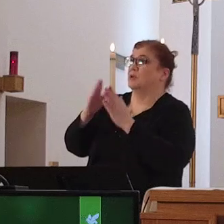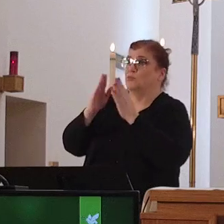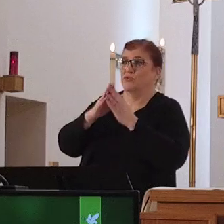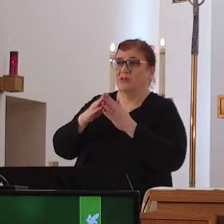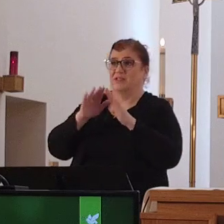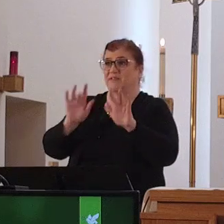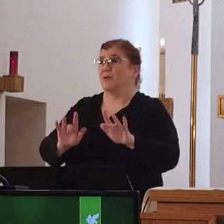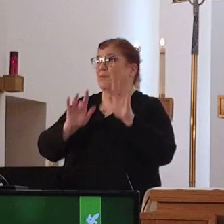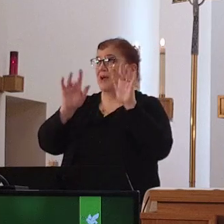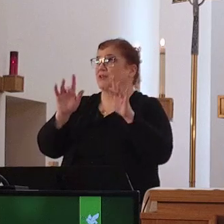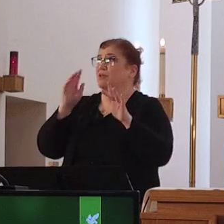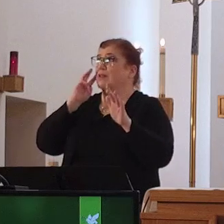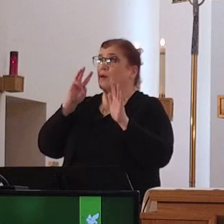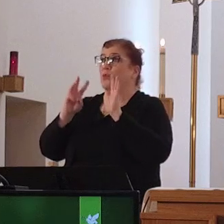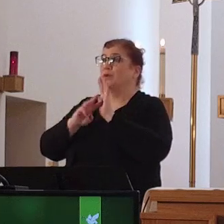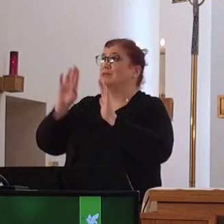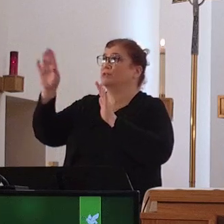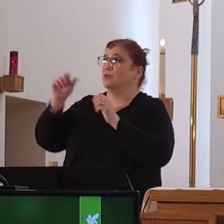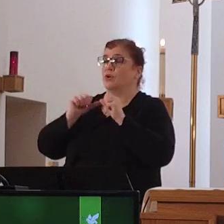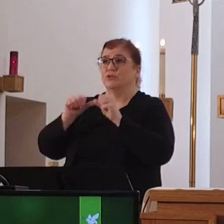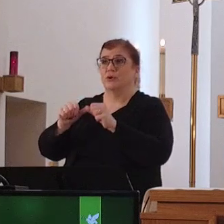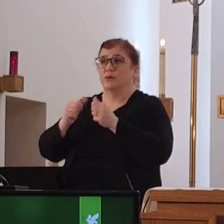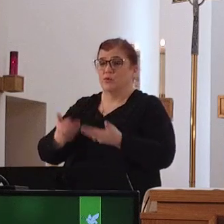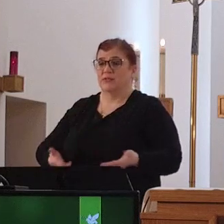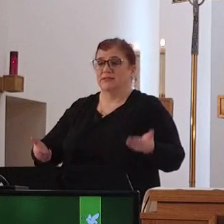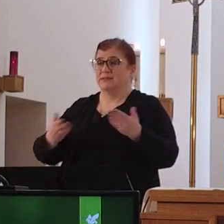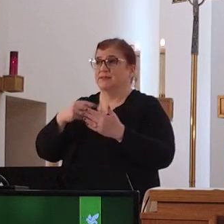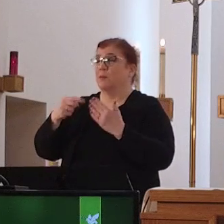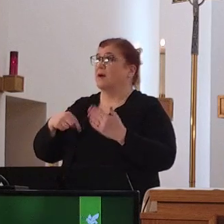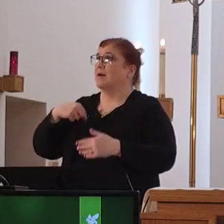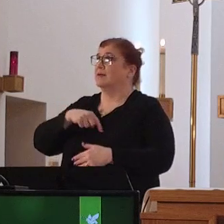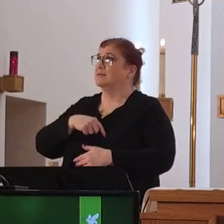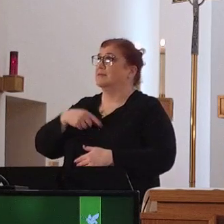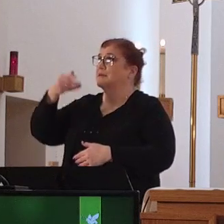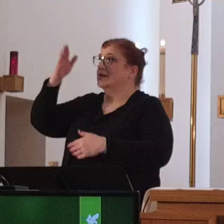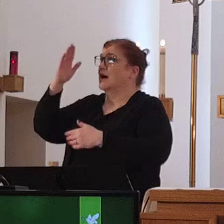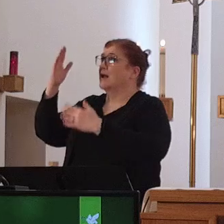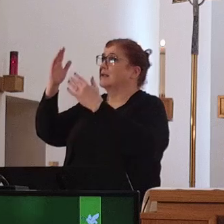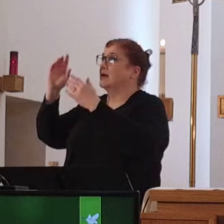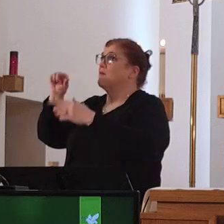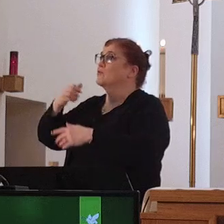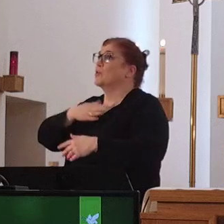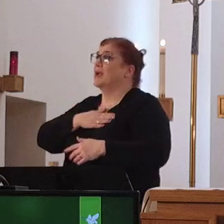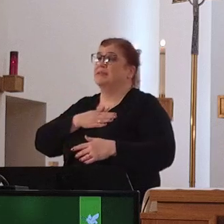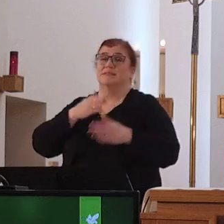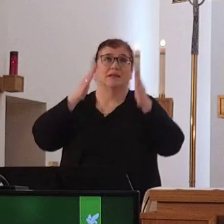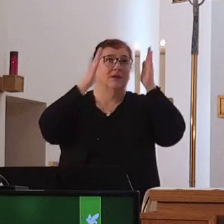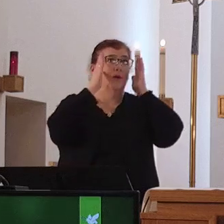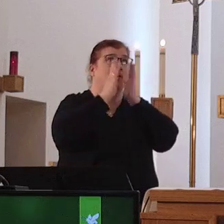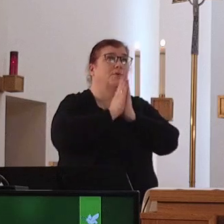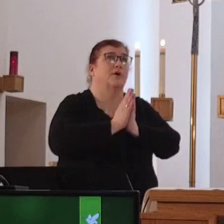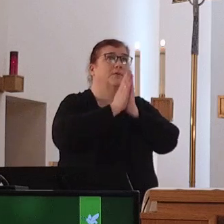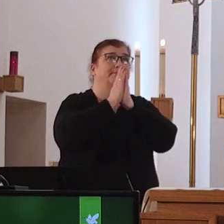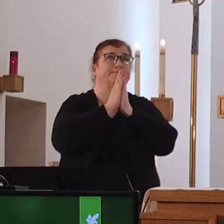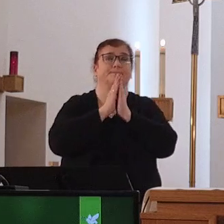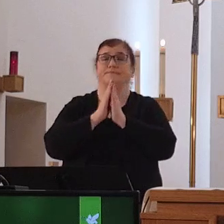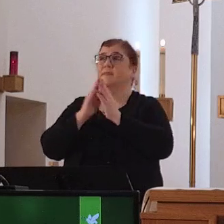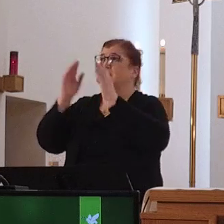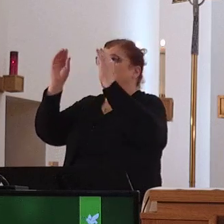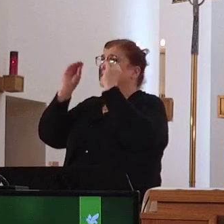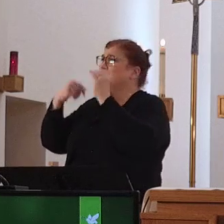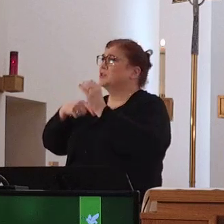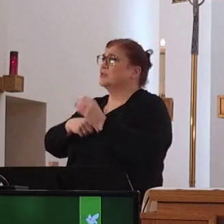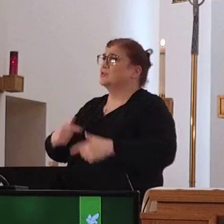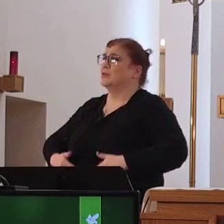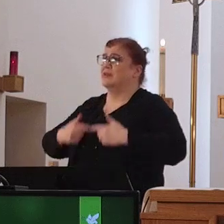bear witness to your enduring presence among us. God of grace, hear our prayer. Teach us to